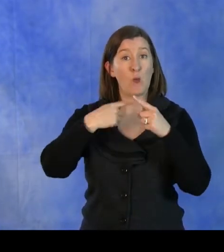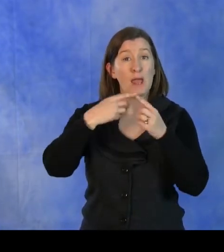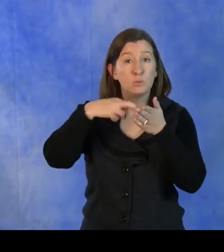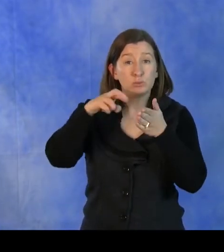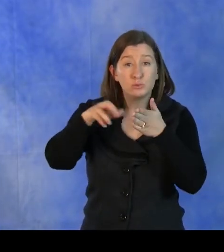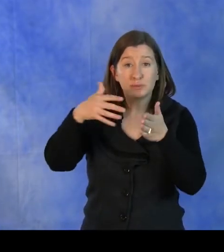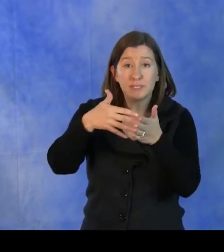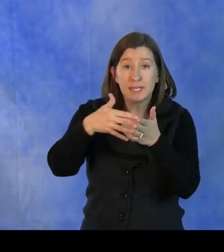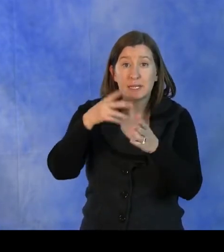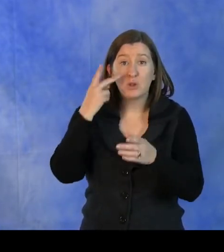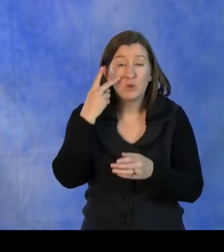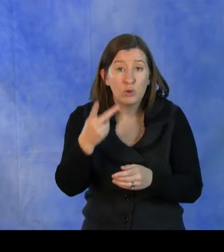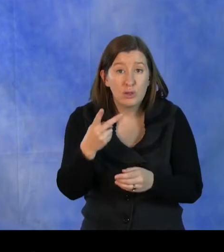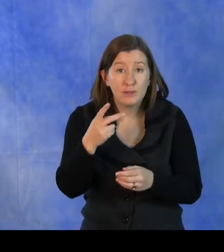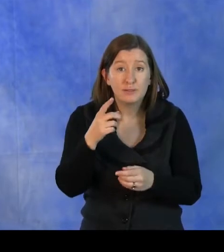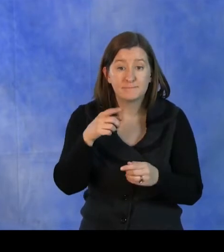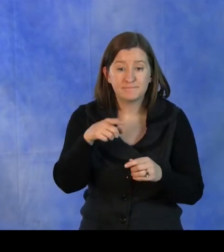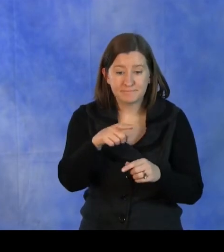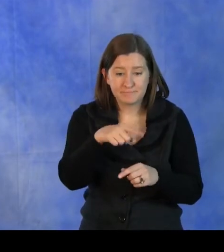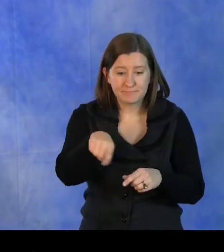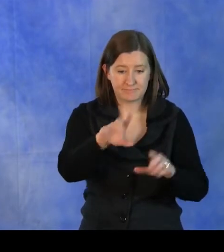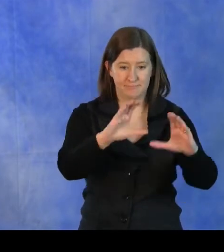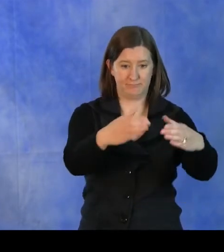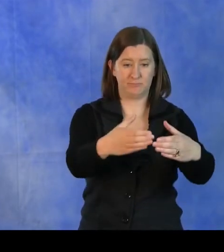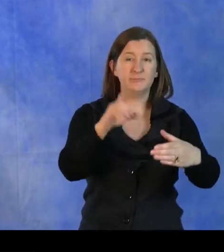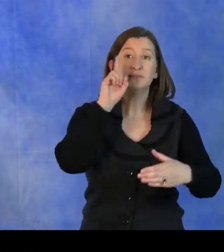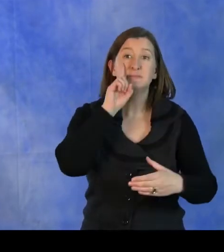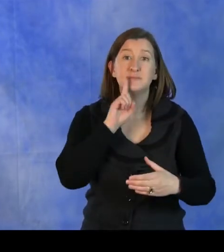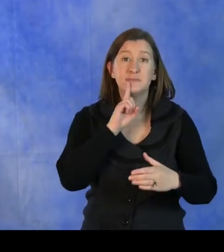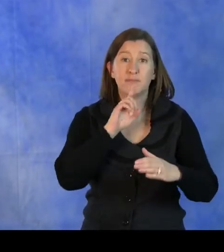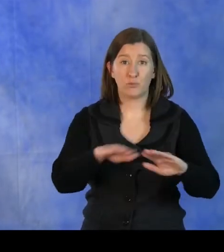10% have that language acquisition from birth.